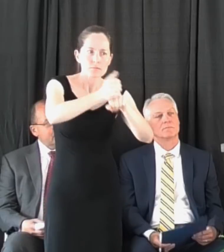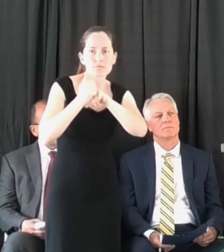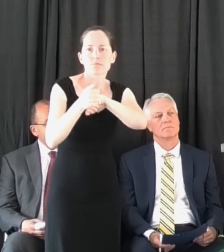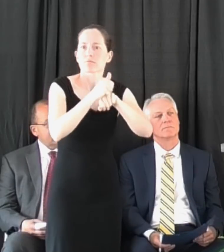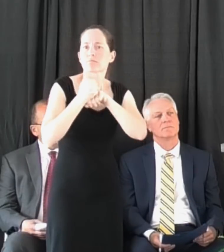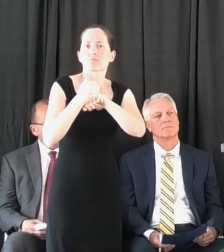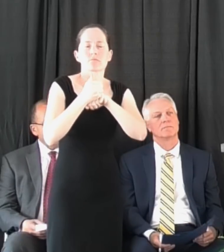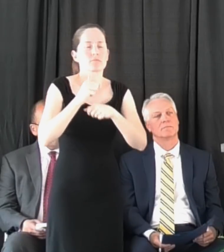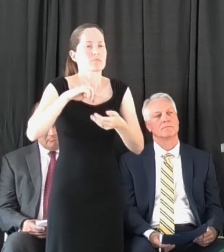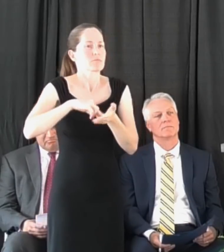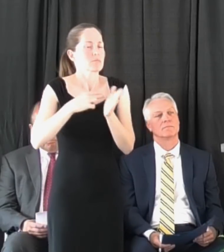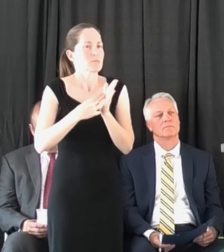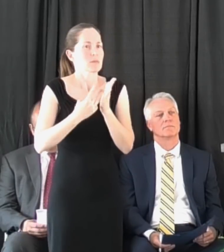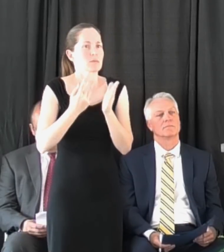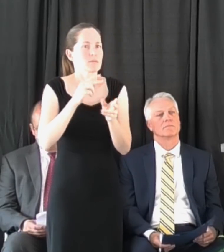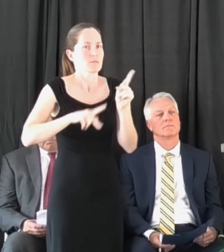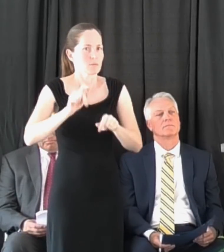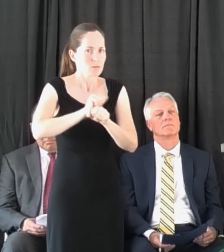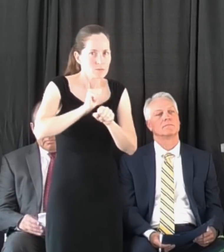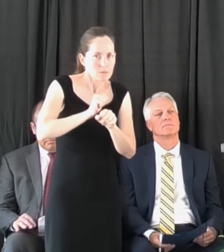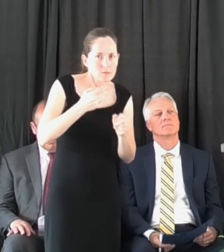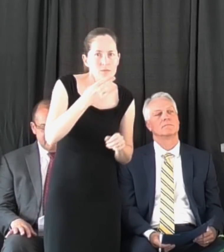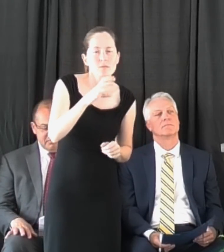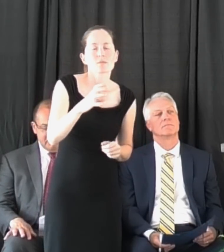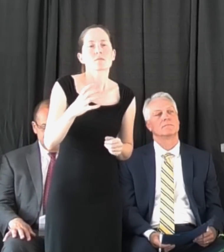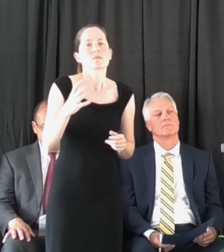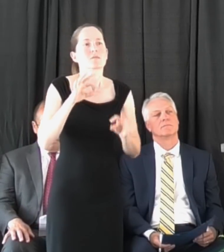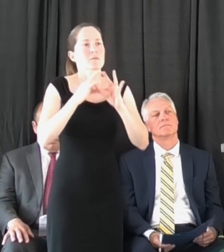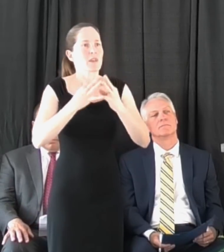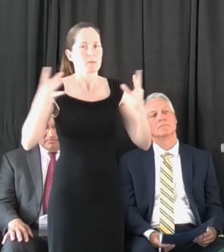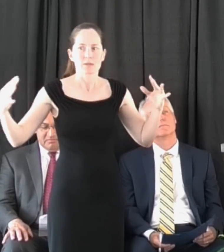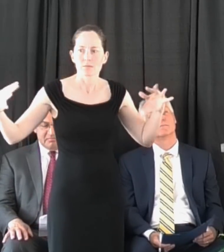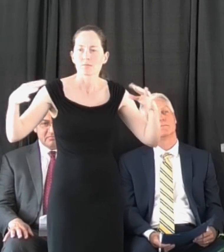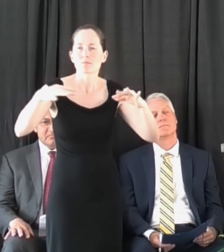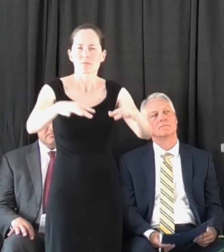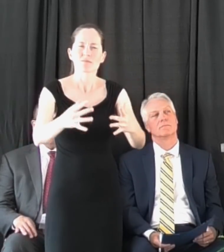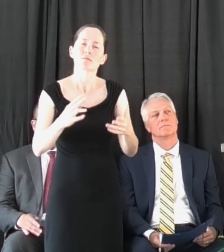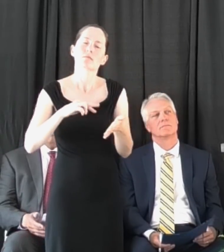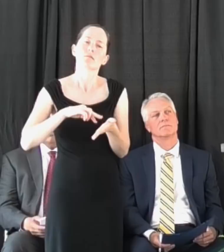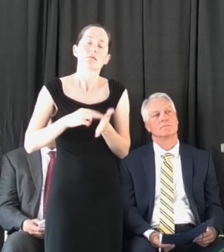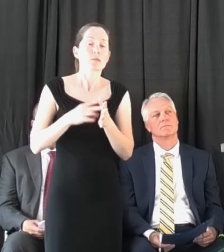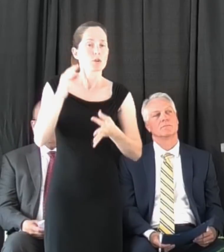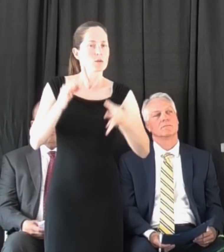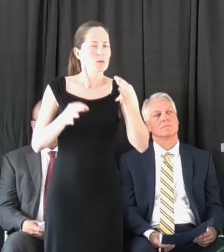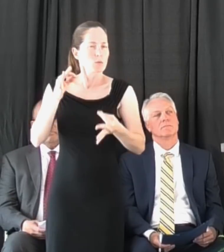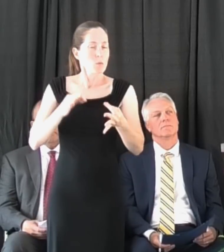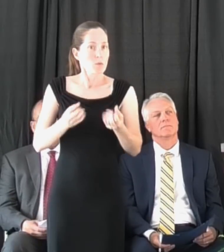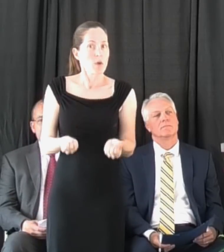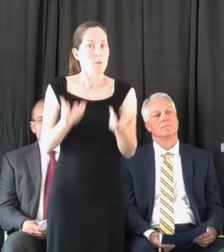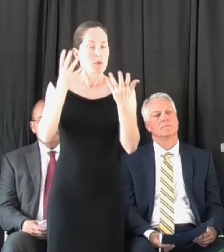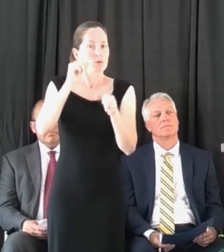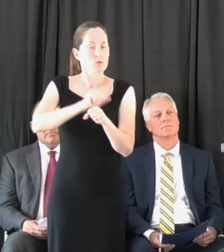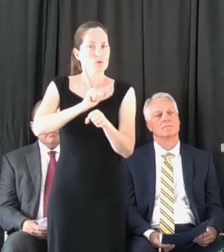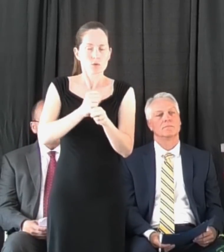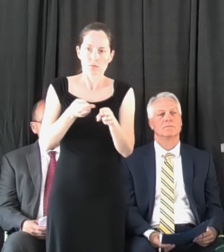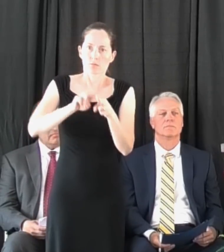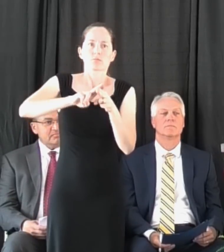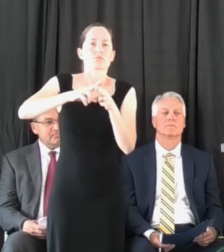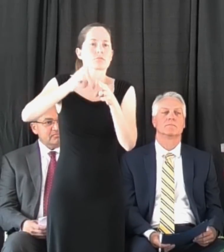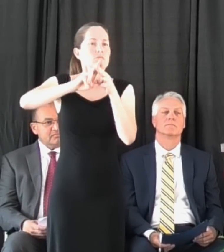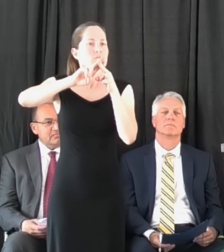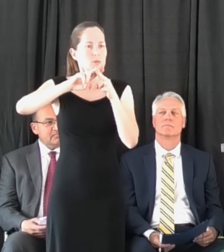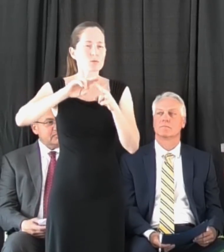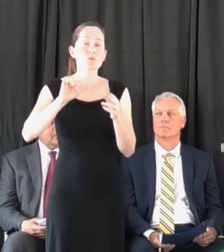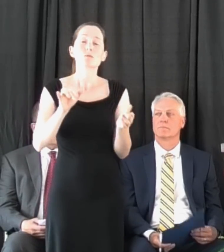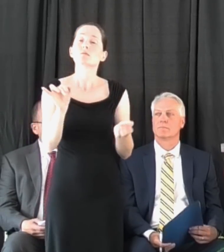therefore the employees and the families come here, and it increases the work of the circuit court. Technology and security